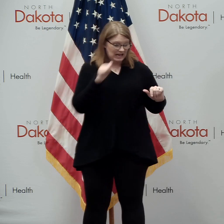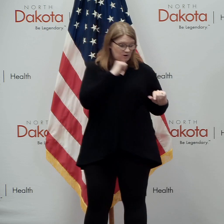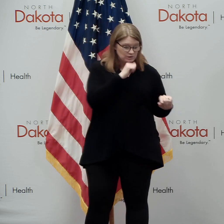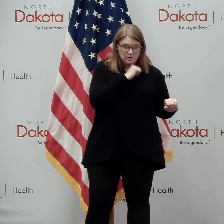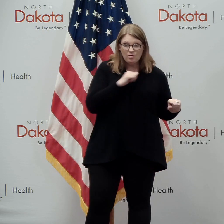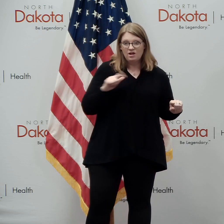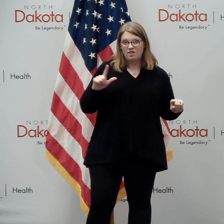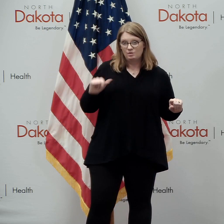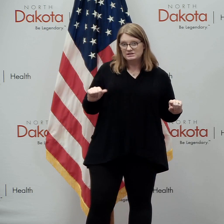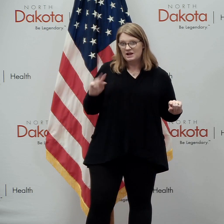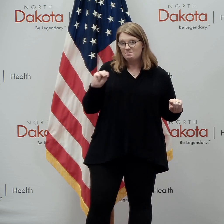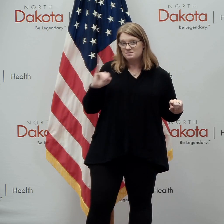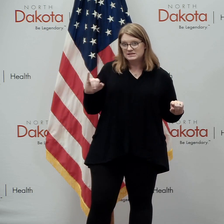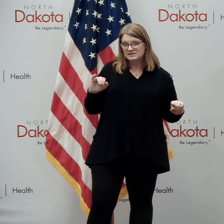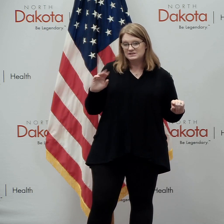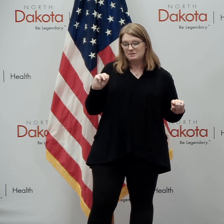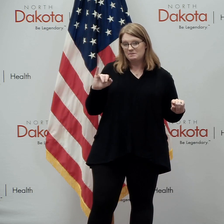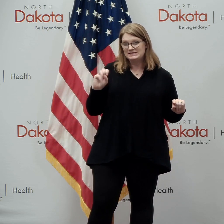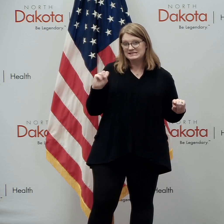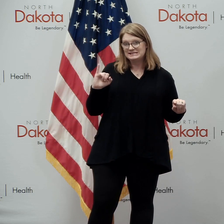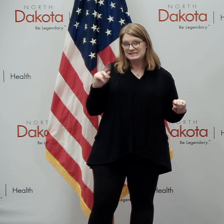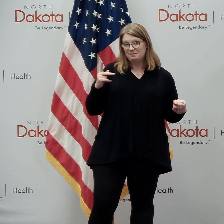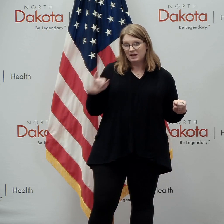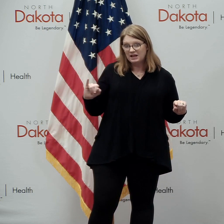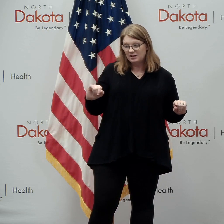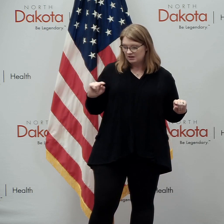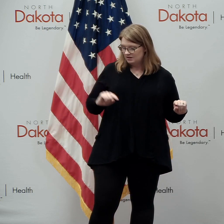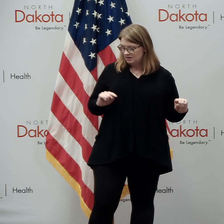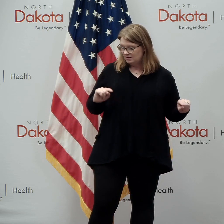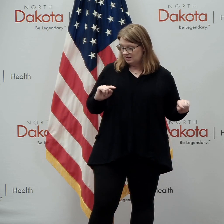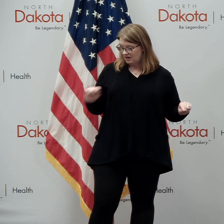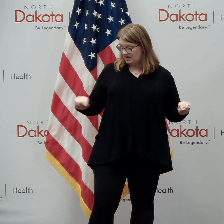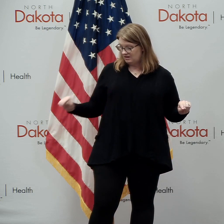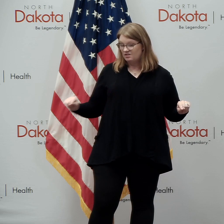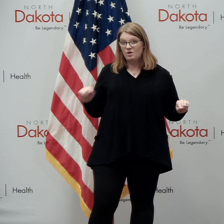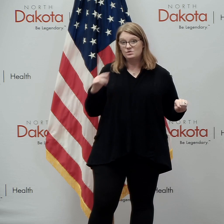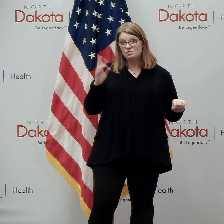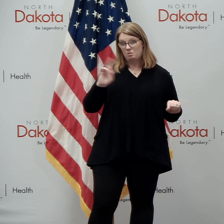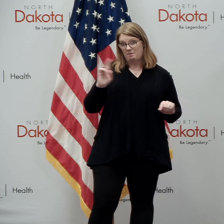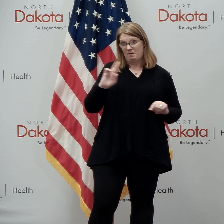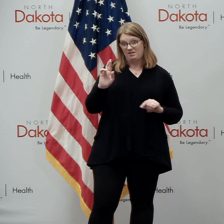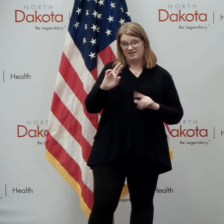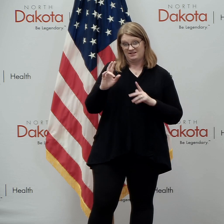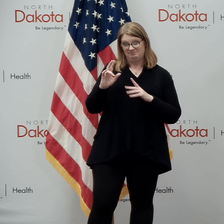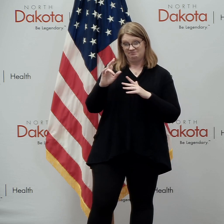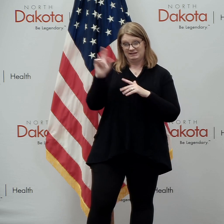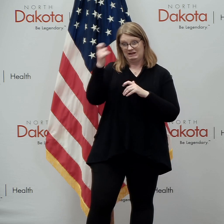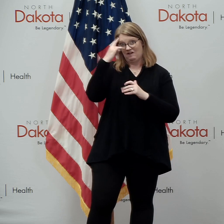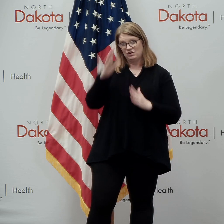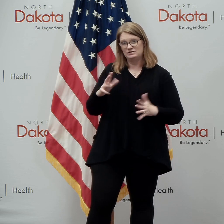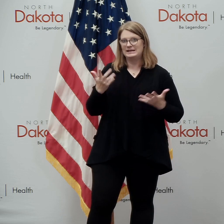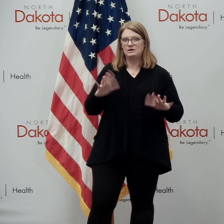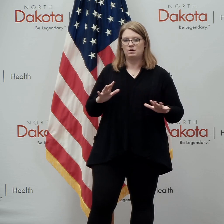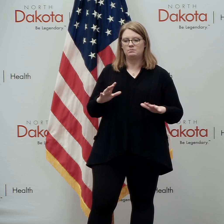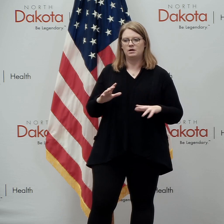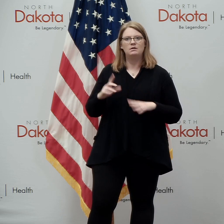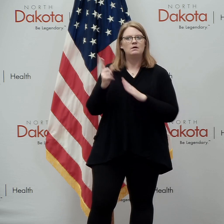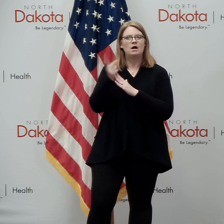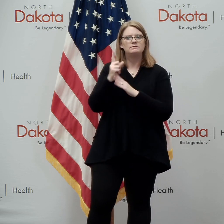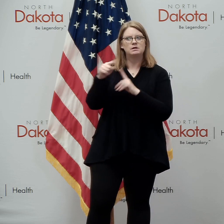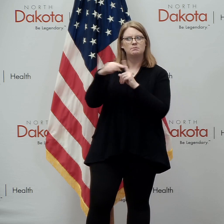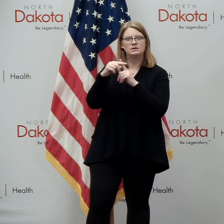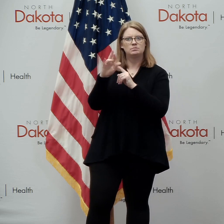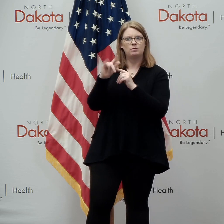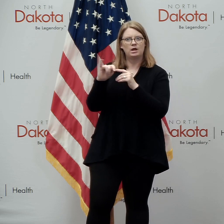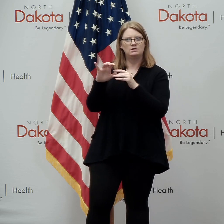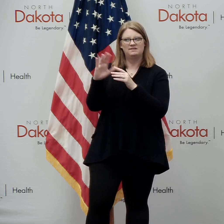Mississippi, and I know those Republican governors did not want to do that, but when they shot up to the 10 to 15% positivity rate,